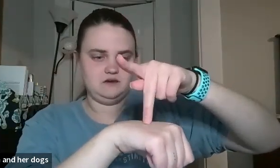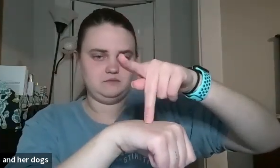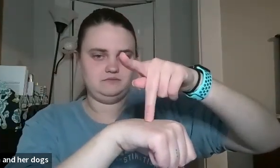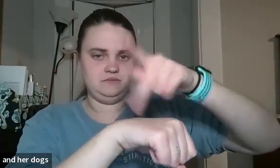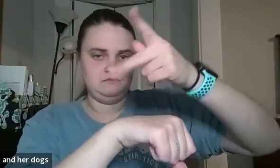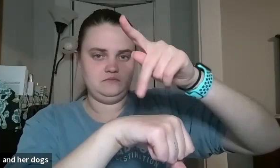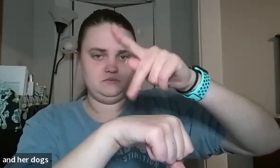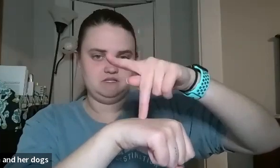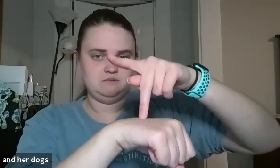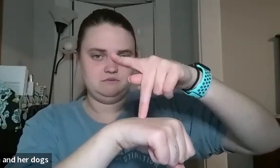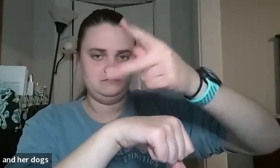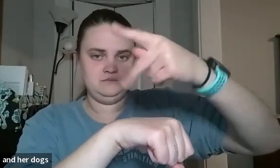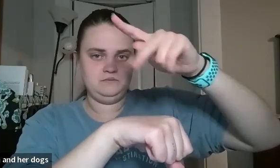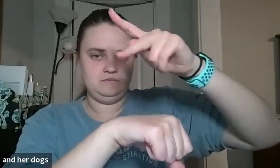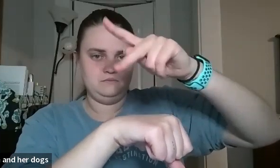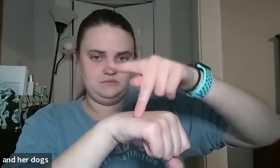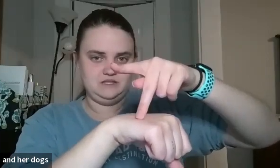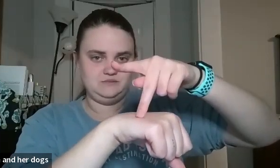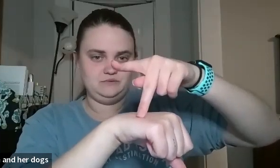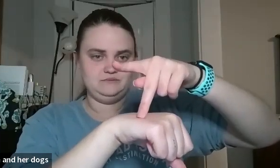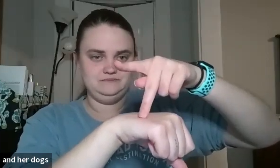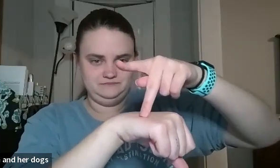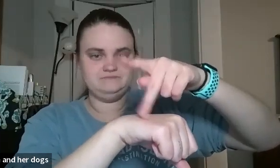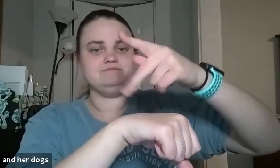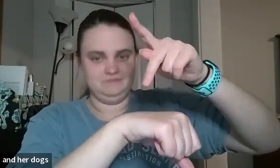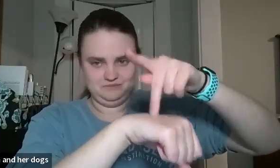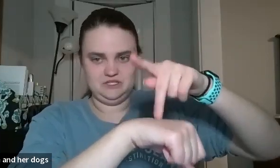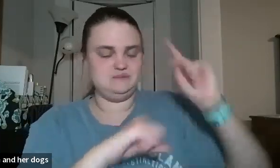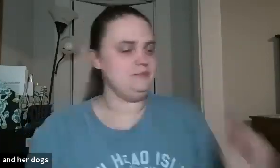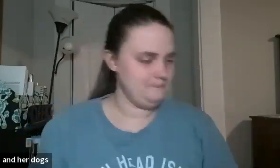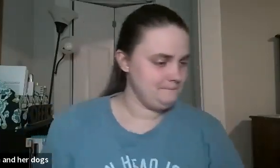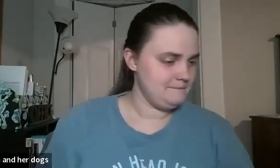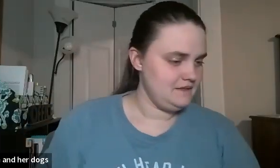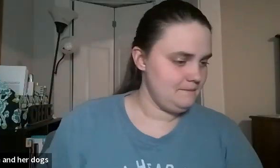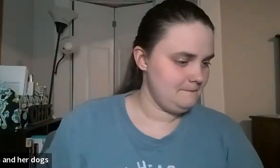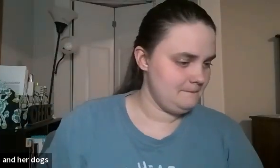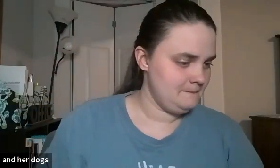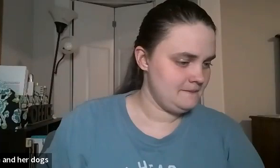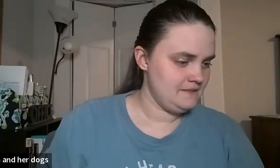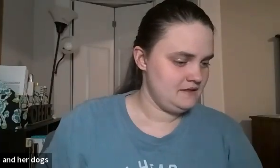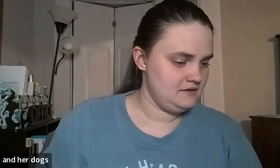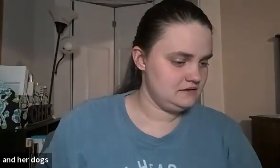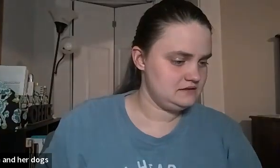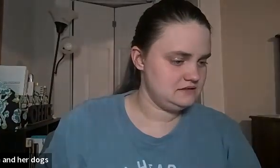top. Principal. Principal. Principal. Yep. Let's